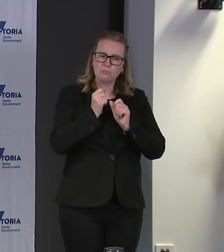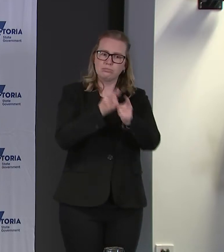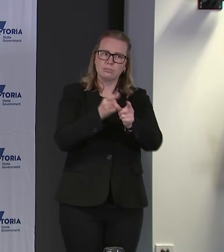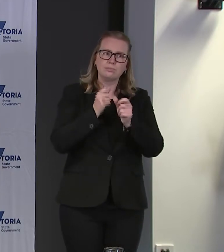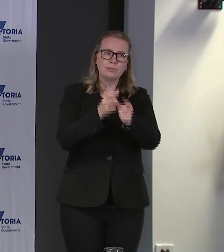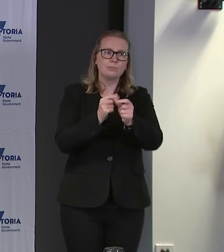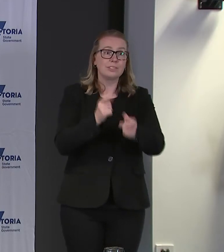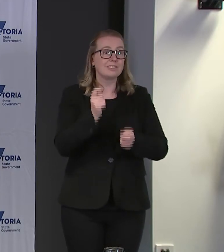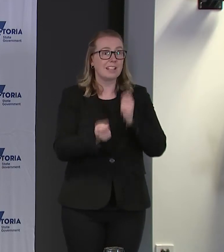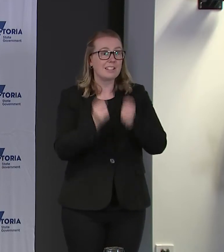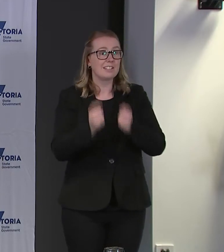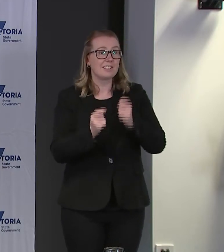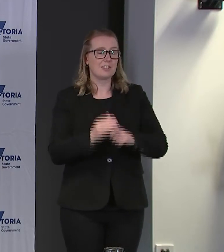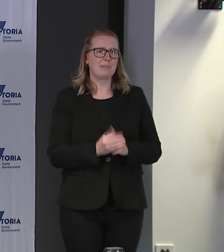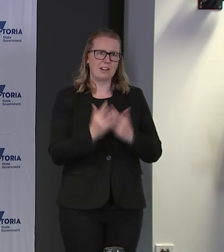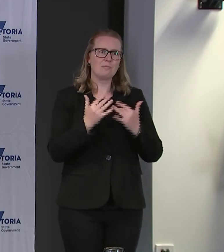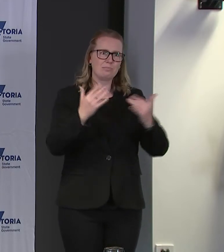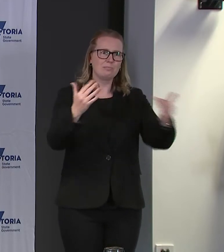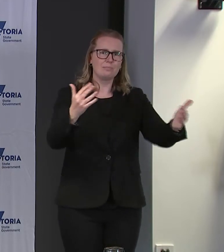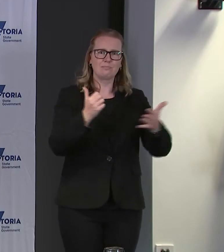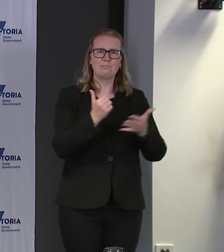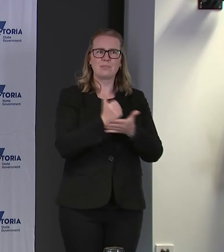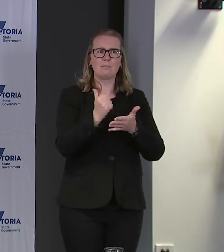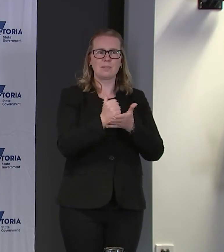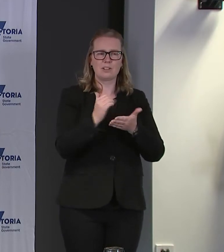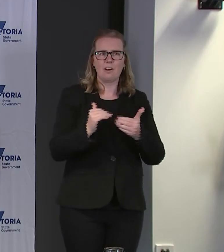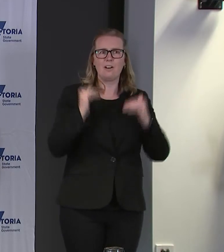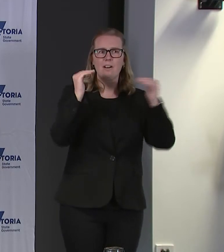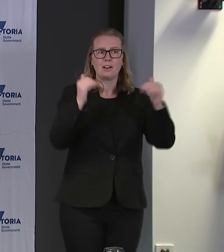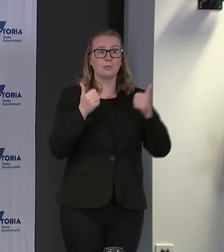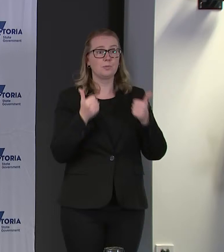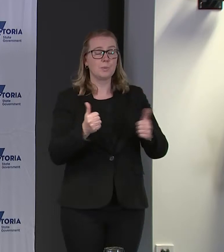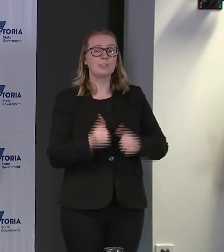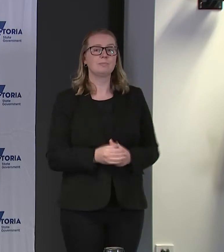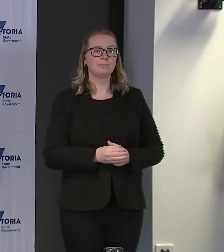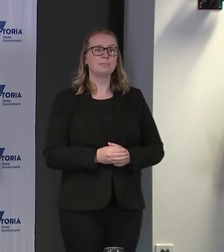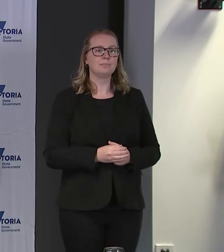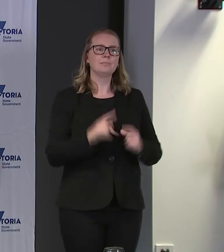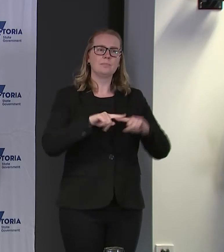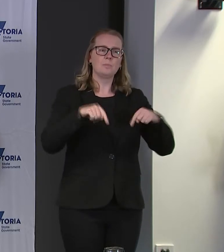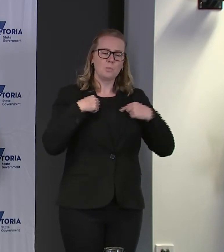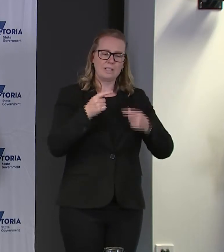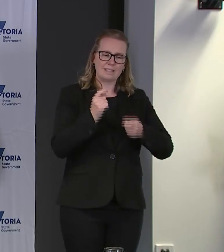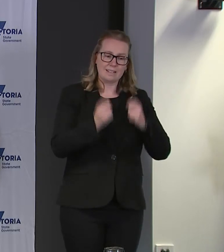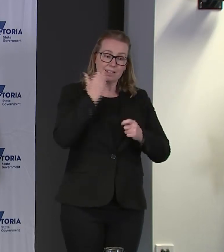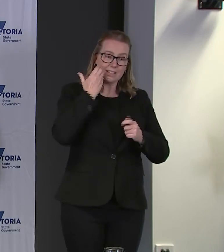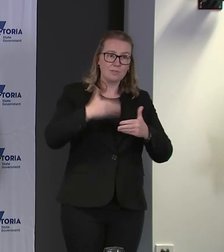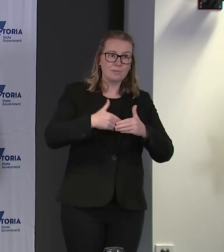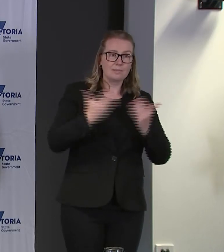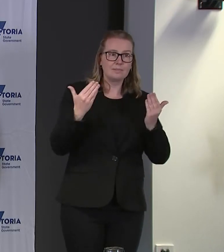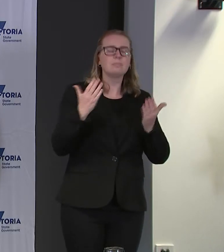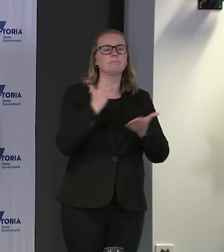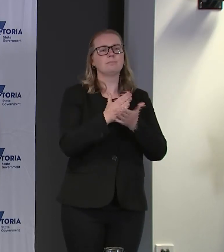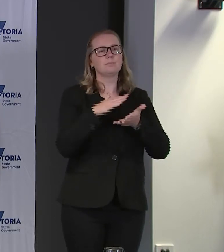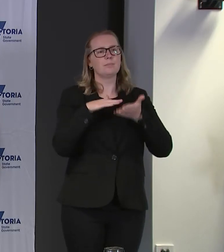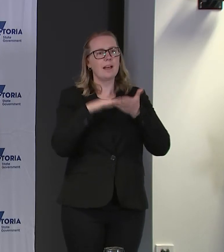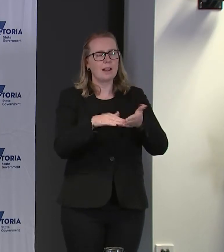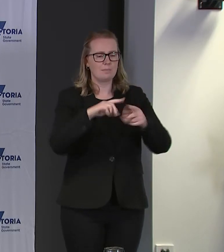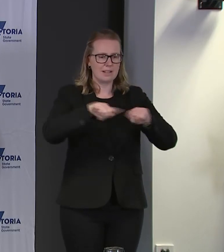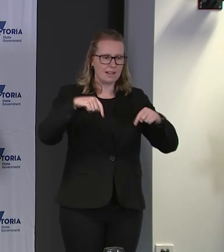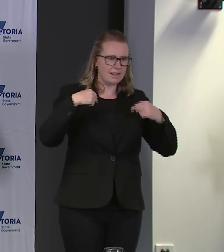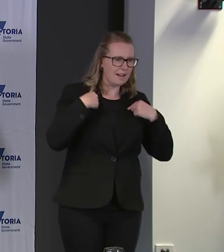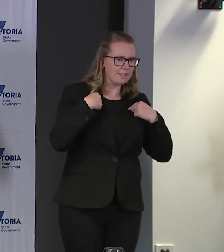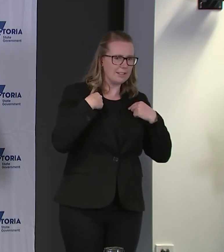Melburnians on any one day. So having that number tested every single day really does help us identify